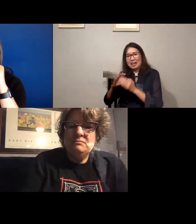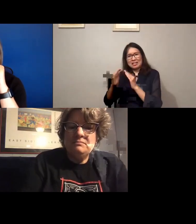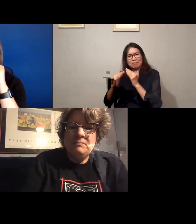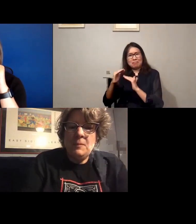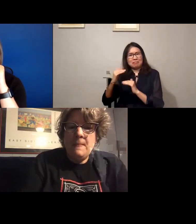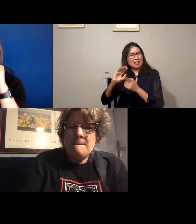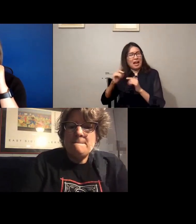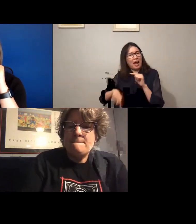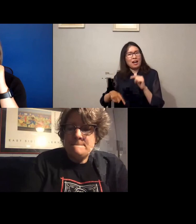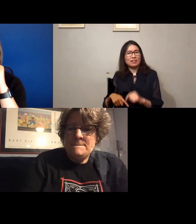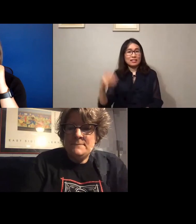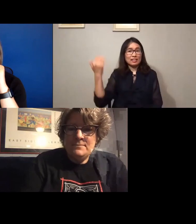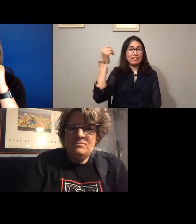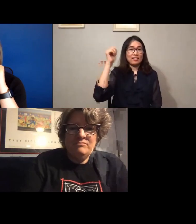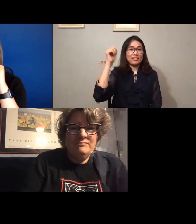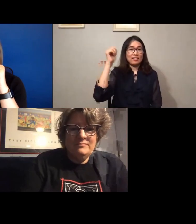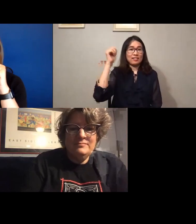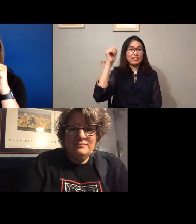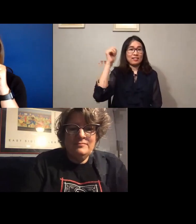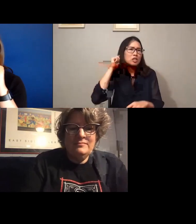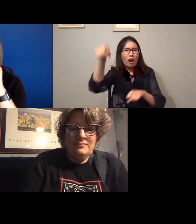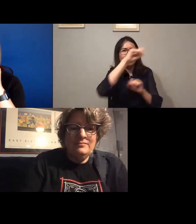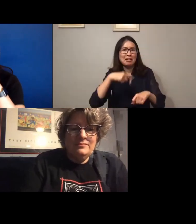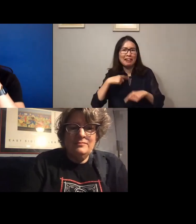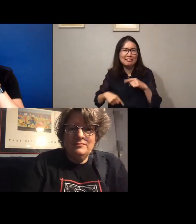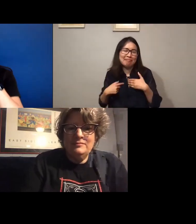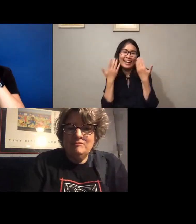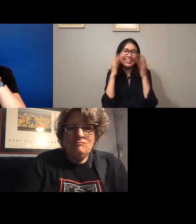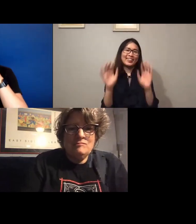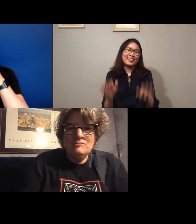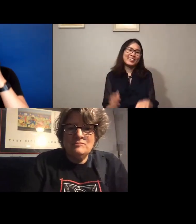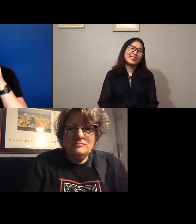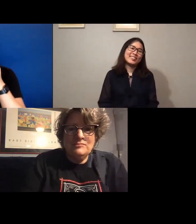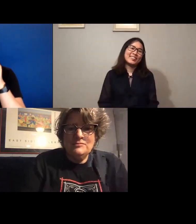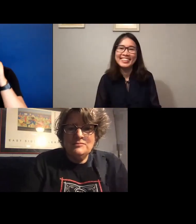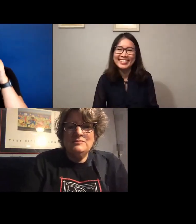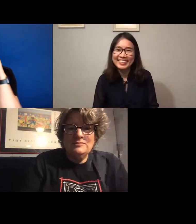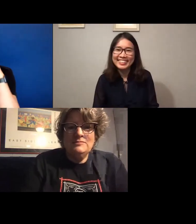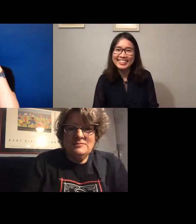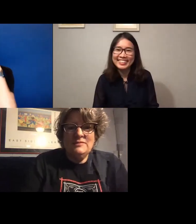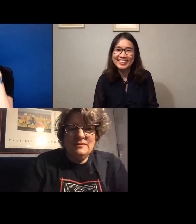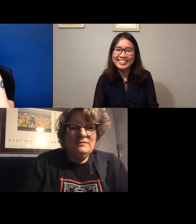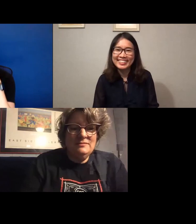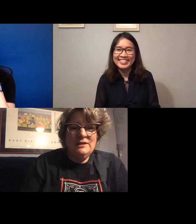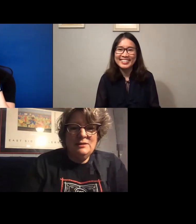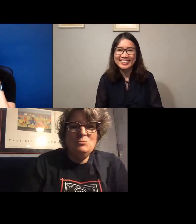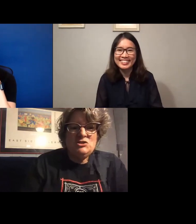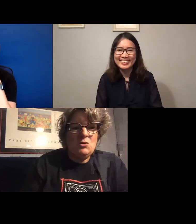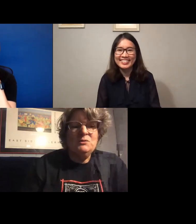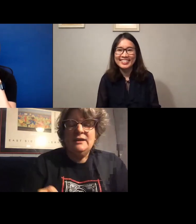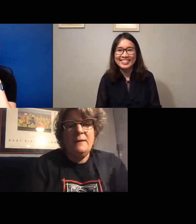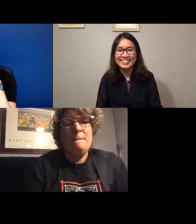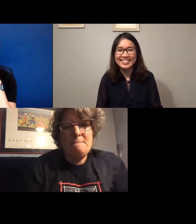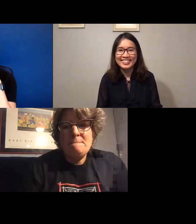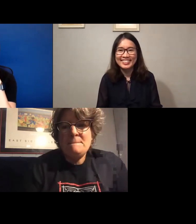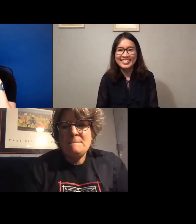in my time, at least where I was living, they told me no. They told no. In Wenzhou,